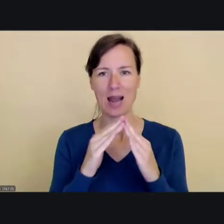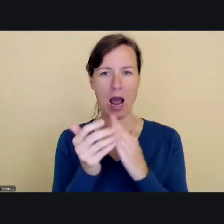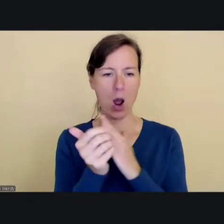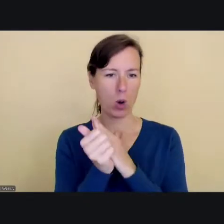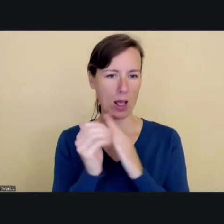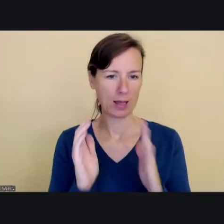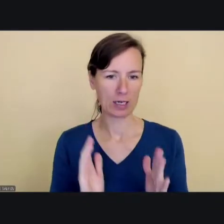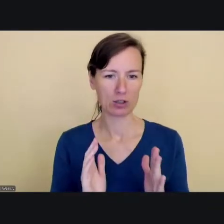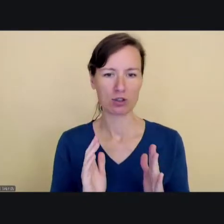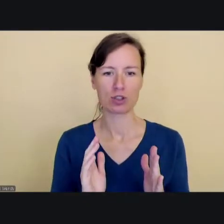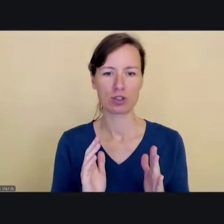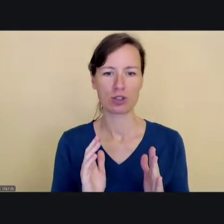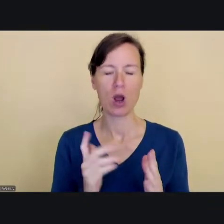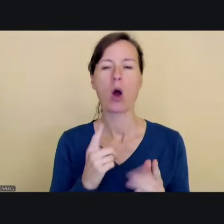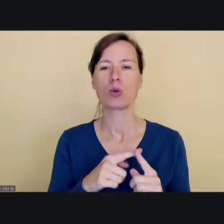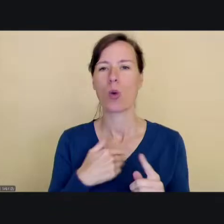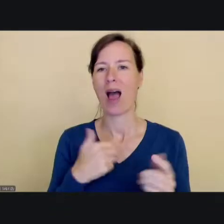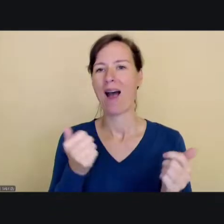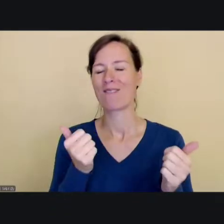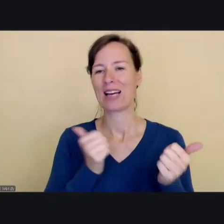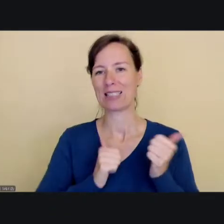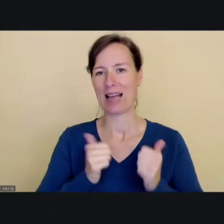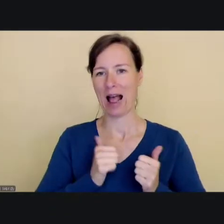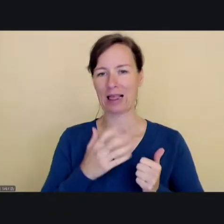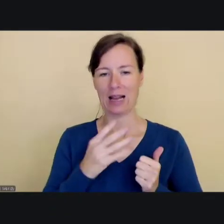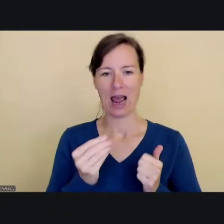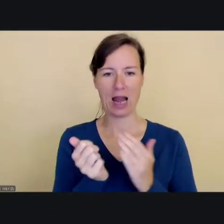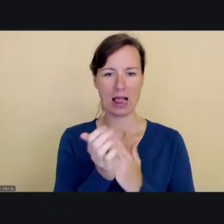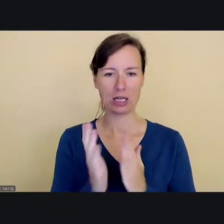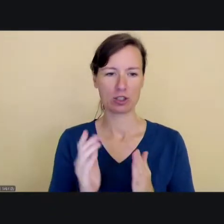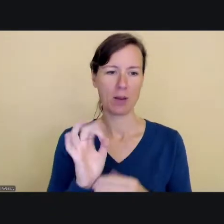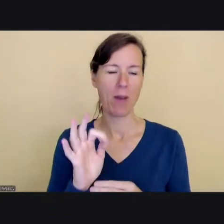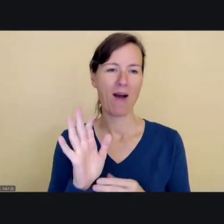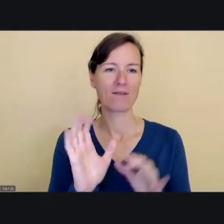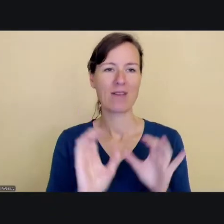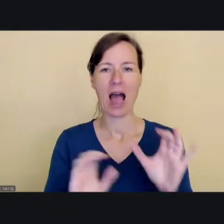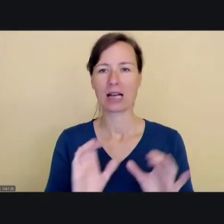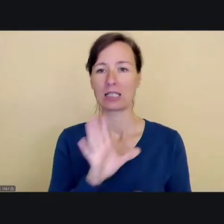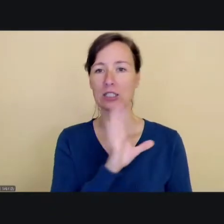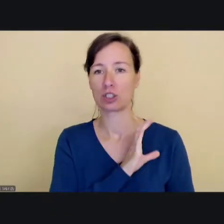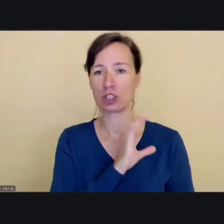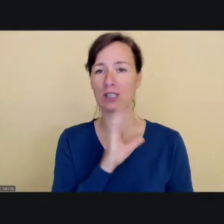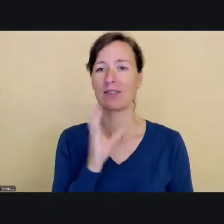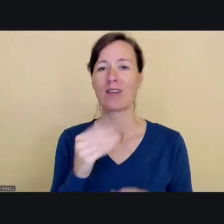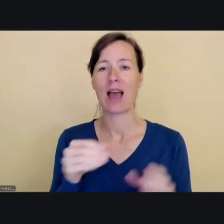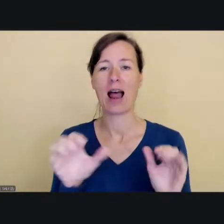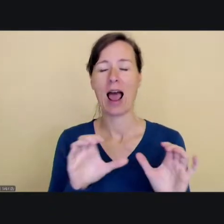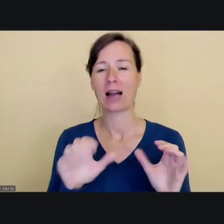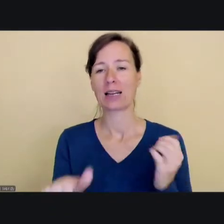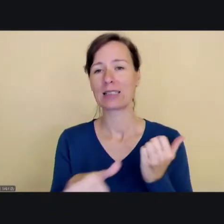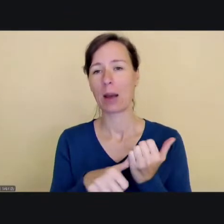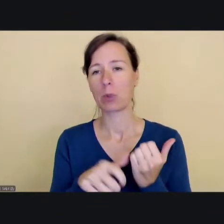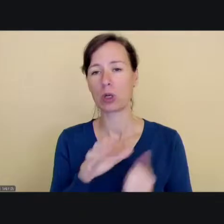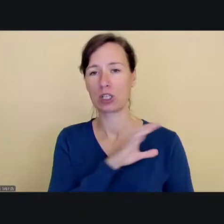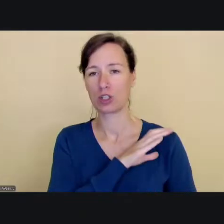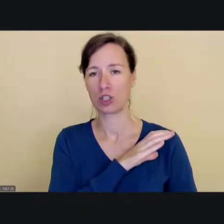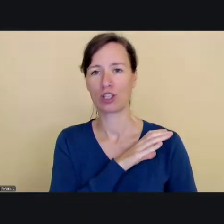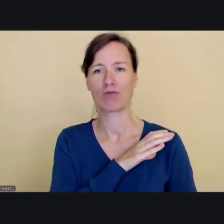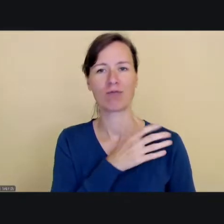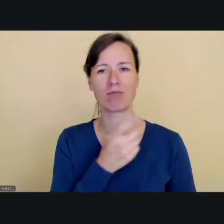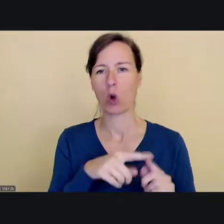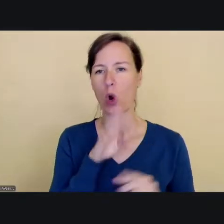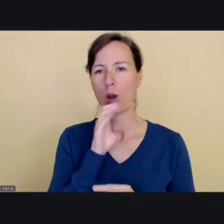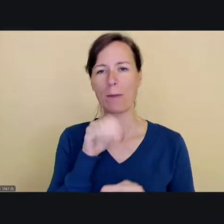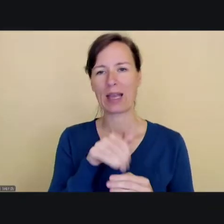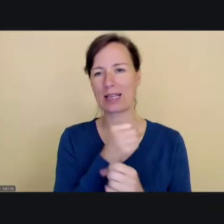acting chief and acting deputy chief, and we couldn't be in any safer hands. So thank you for